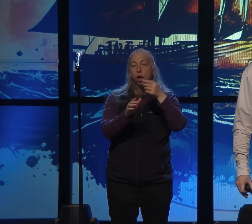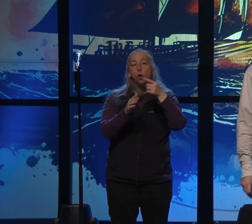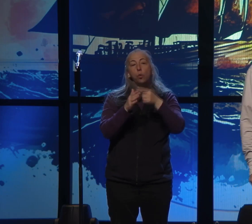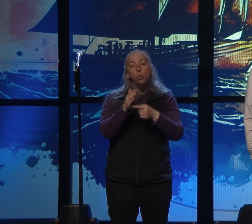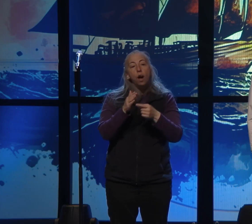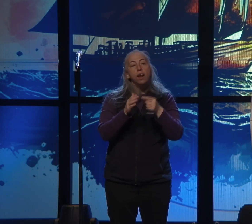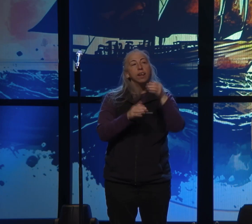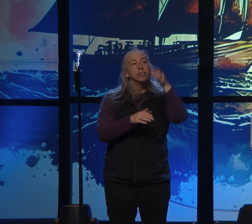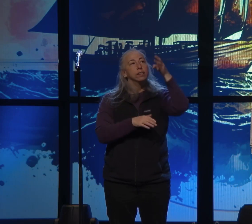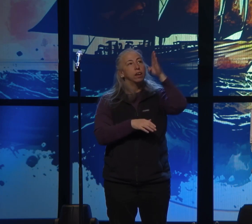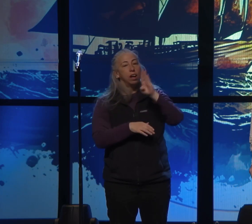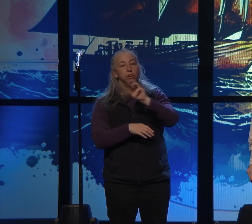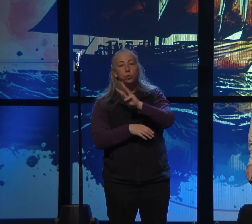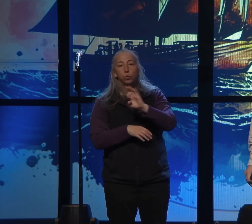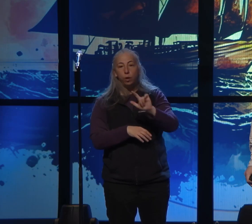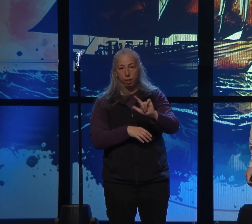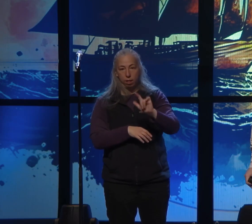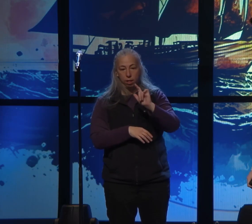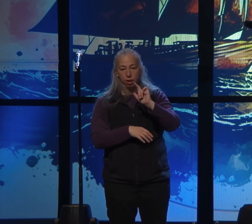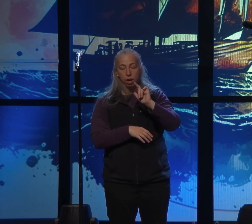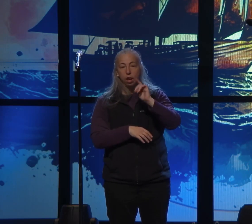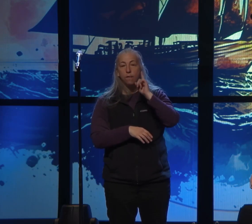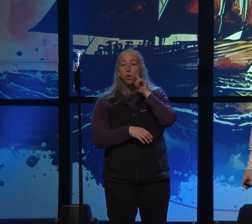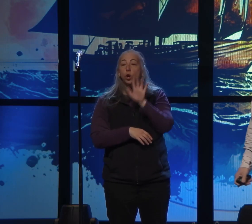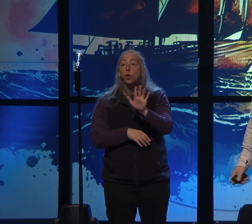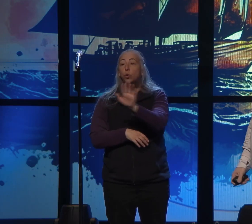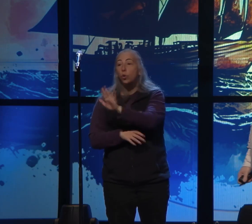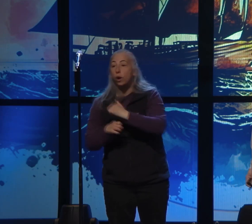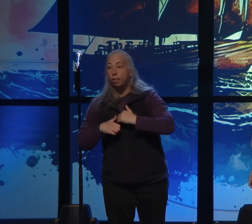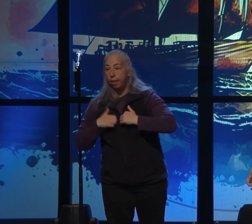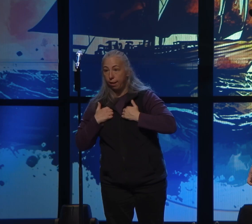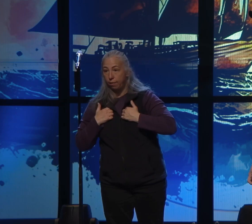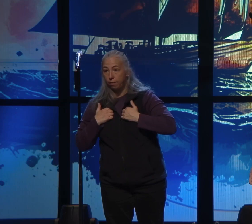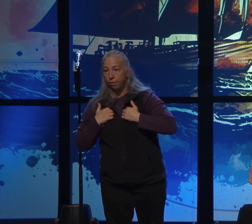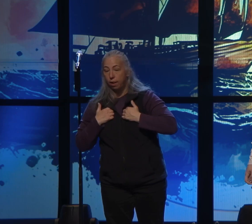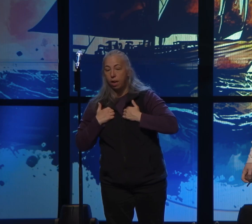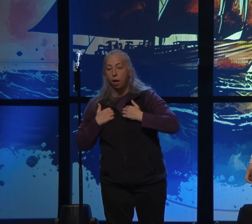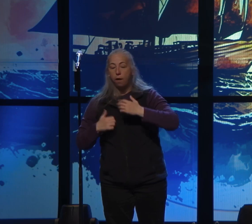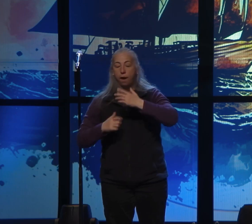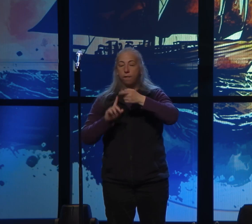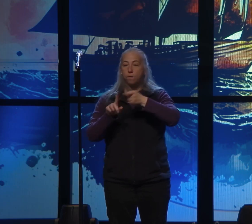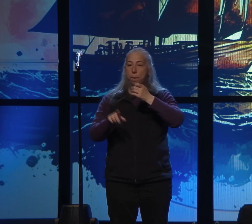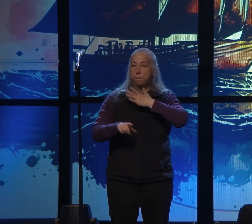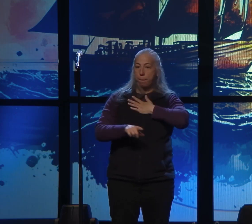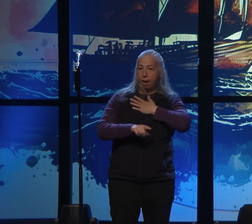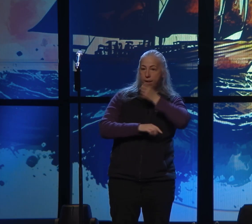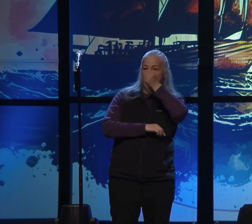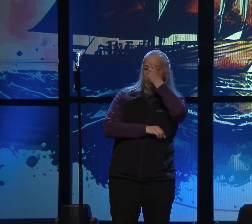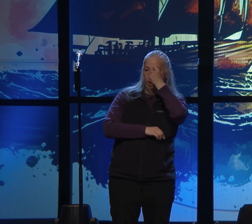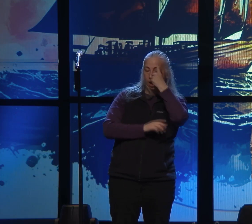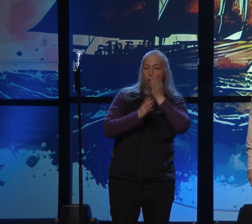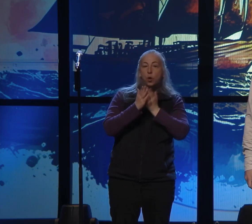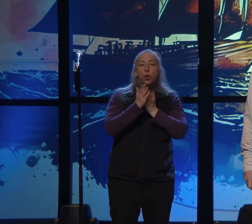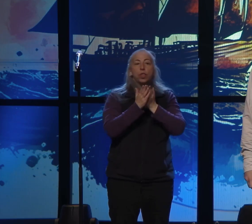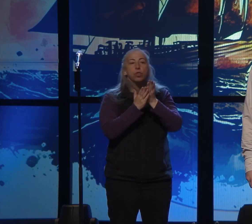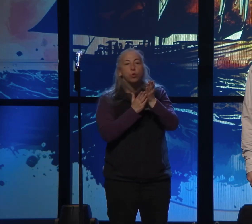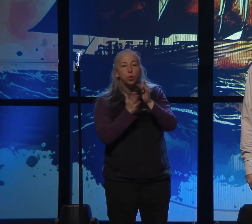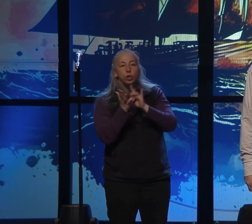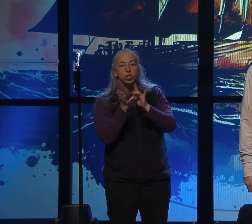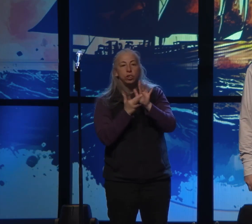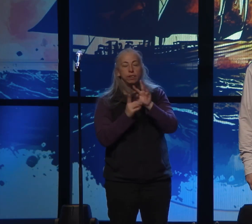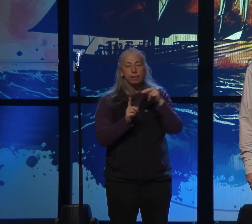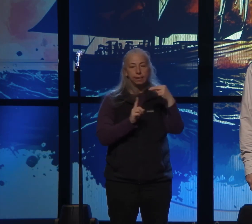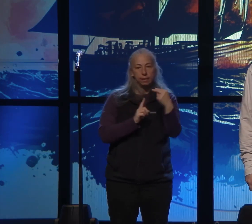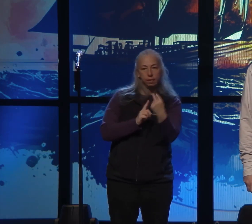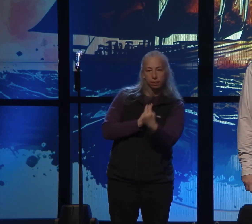your life and for my life as I understand it through the lens of Jesus, okay? Are you ready? I'm just going to